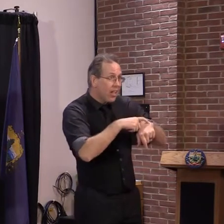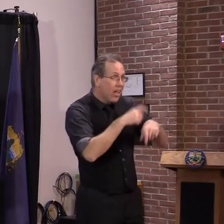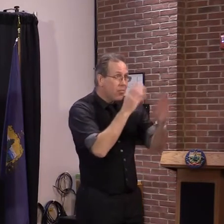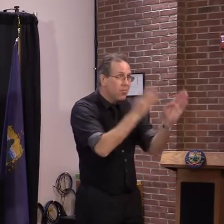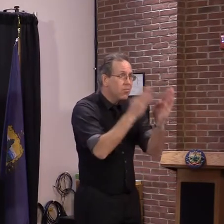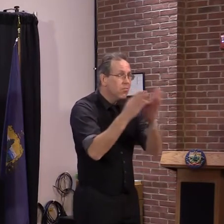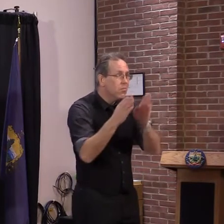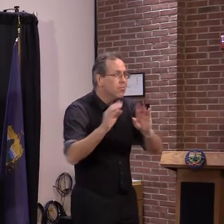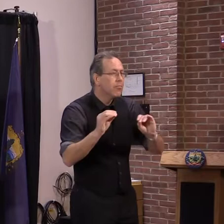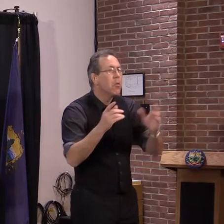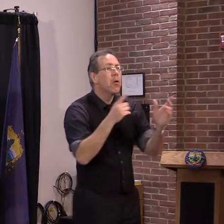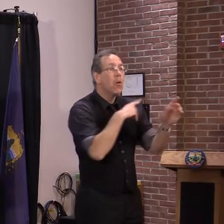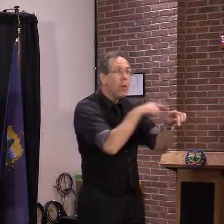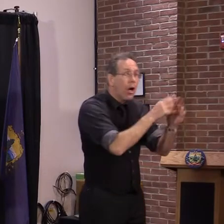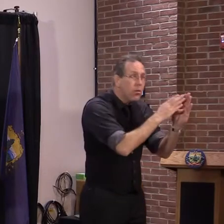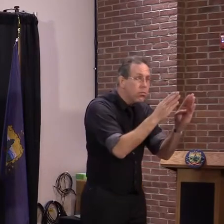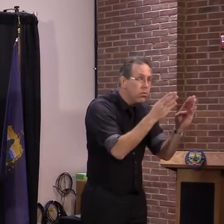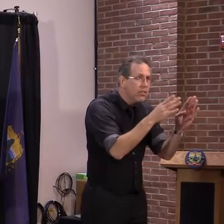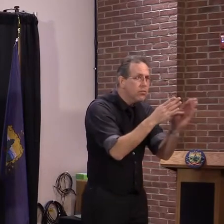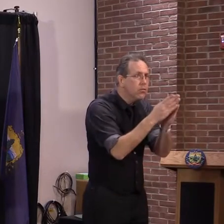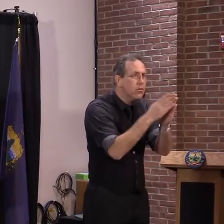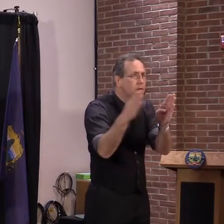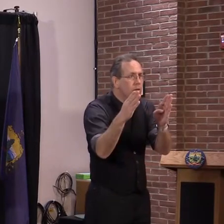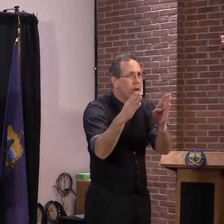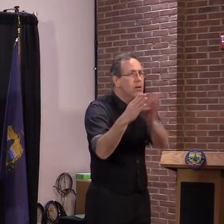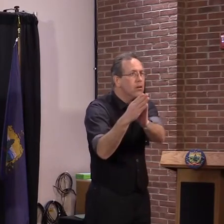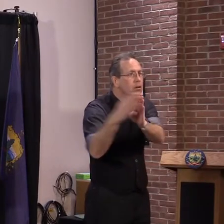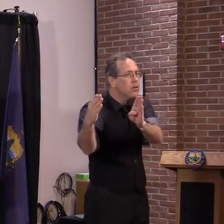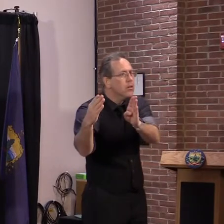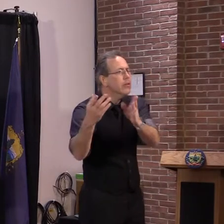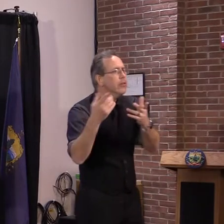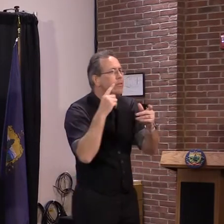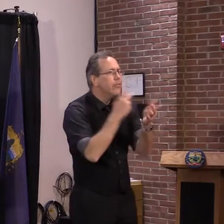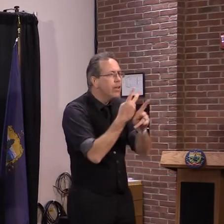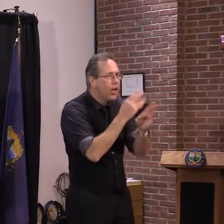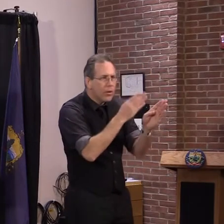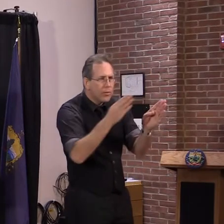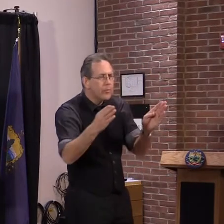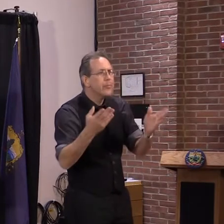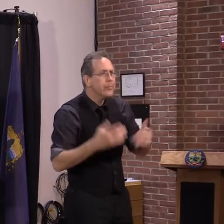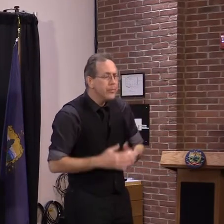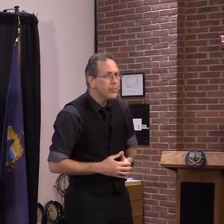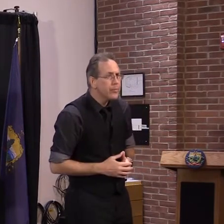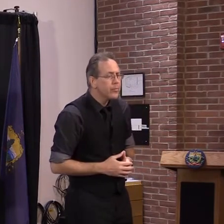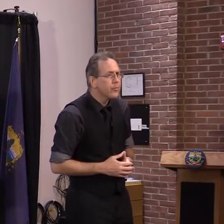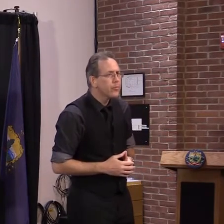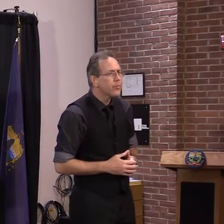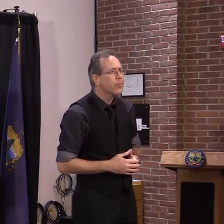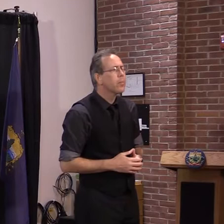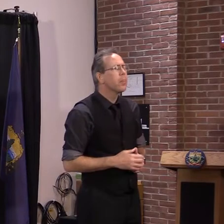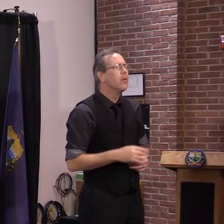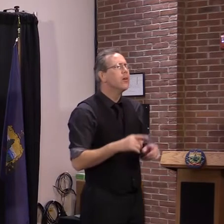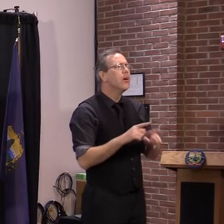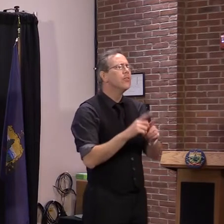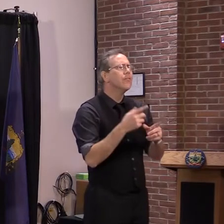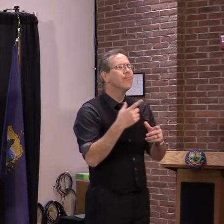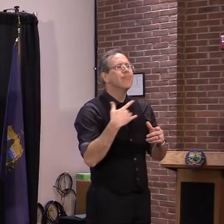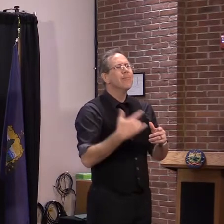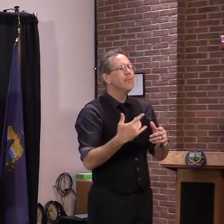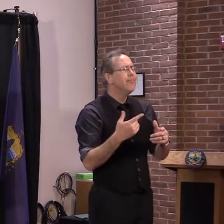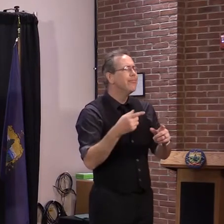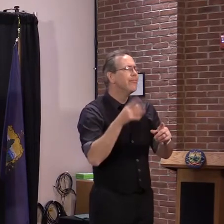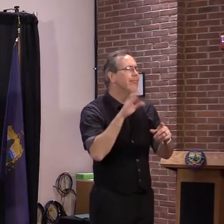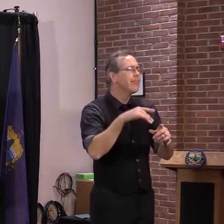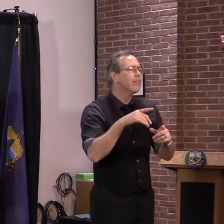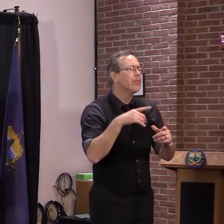should be. And this is also limited to more conventional studies of immunity as well, and I think